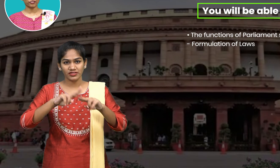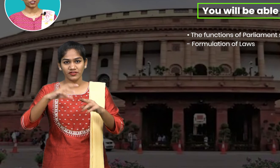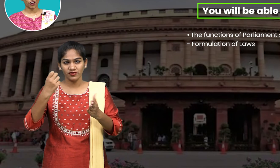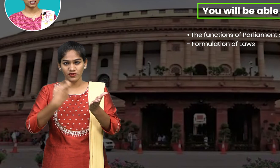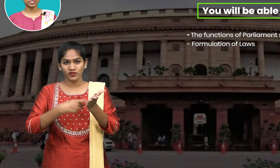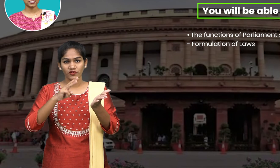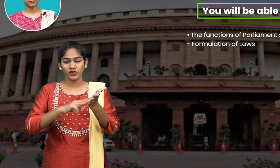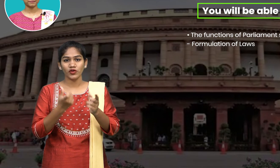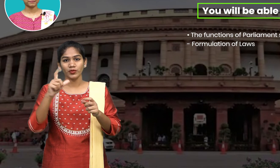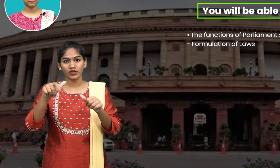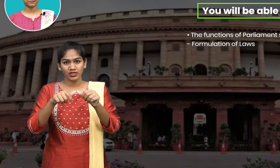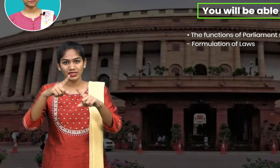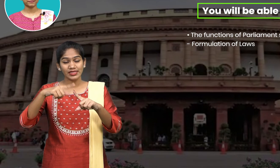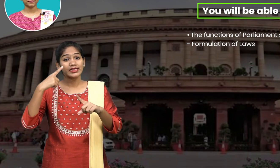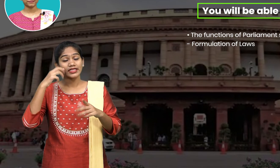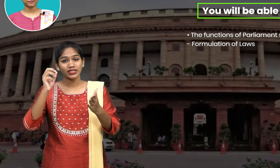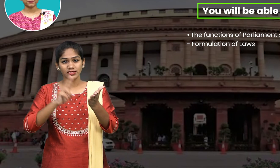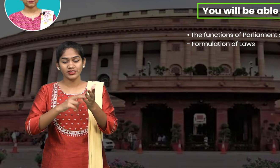formulation of laws,